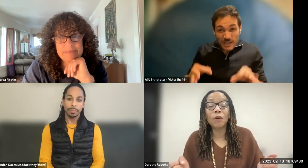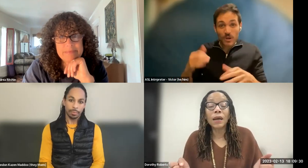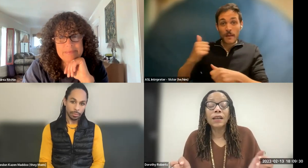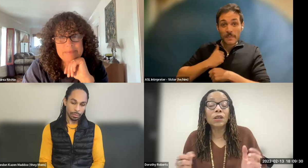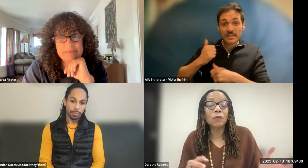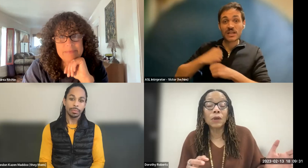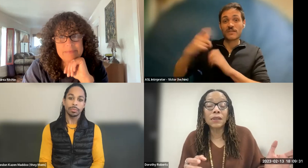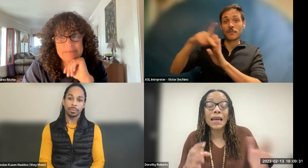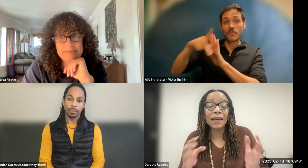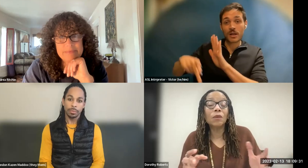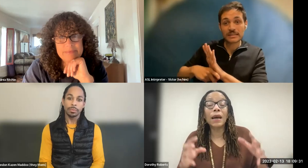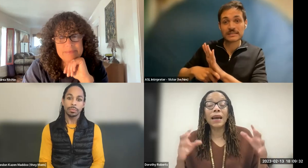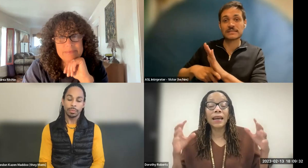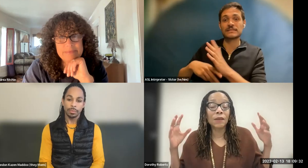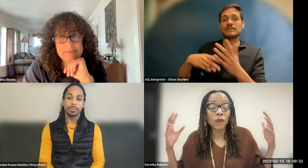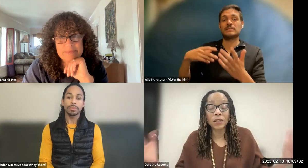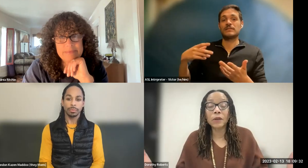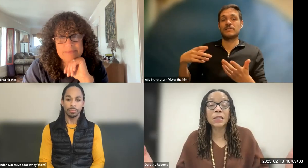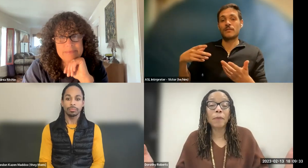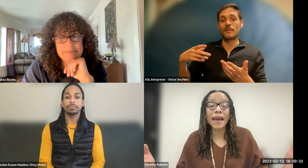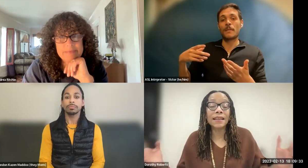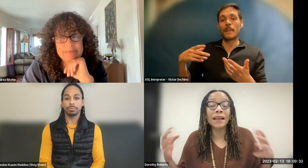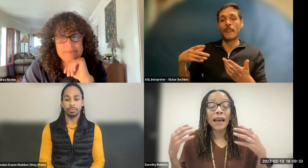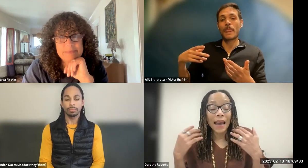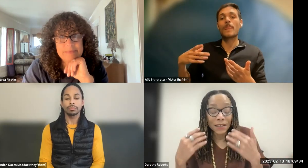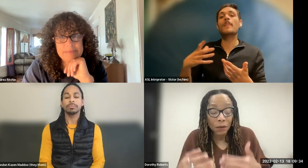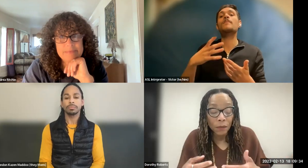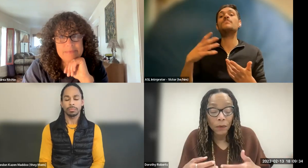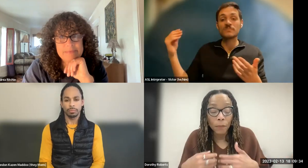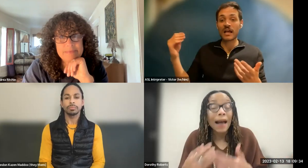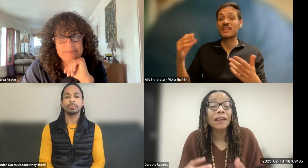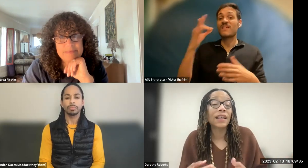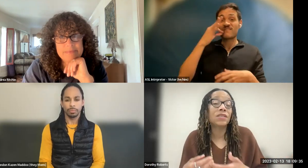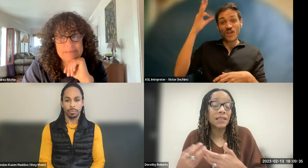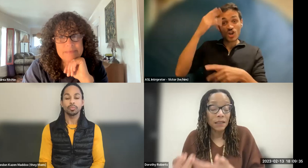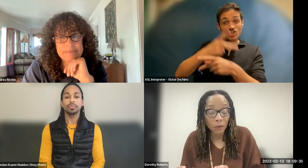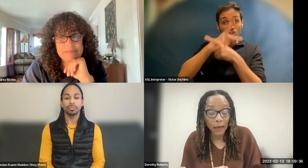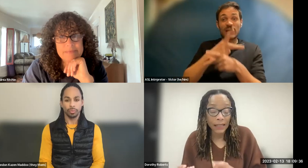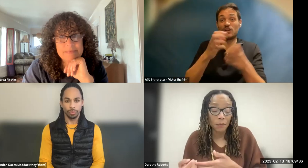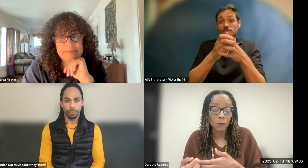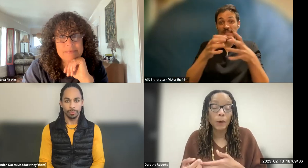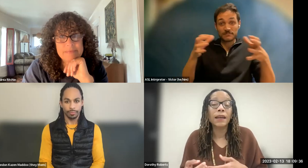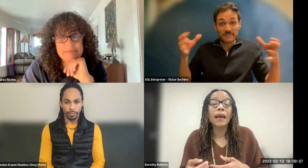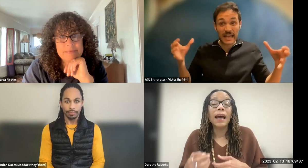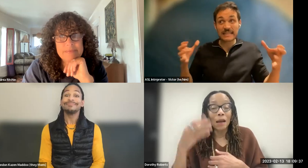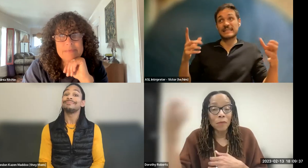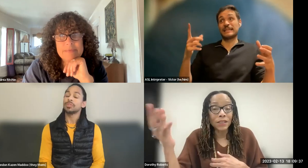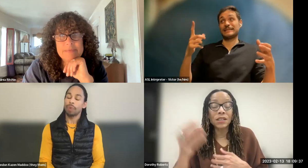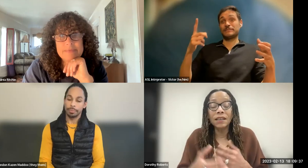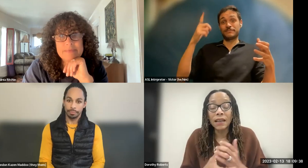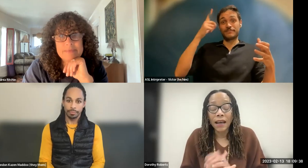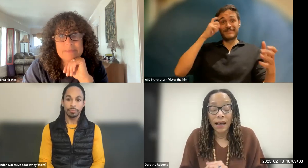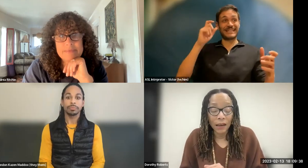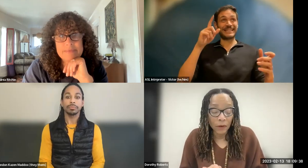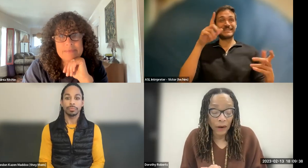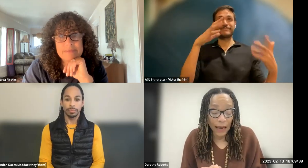at how children were taken away and foster care expanded as a backlash to the civil rights movement. And I